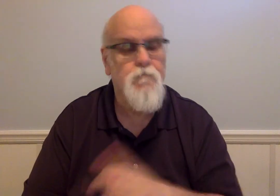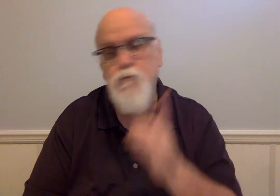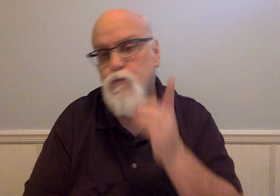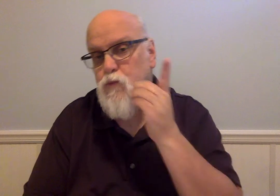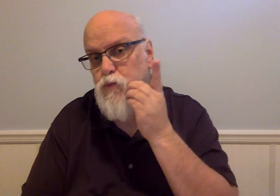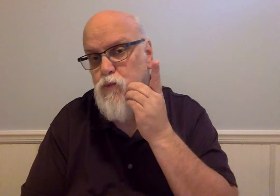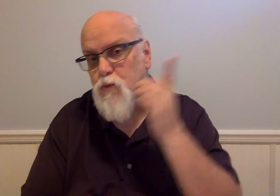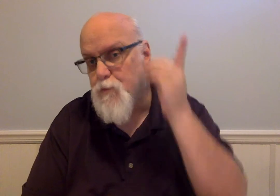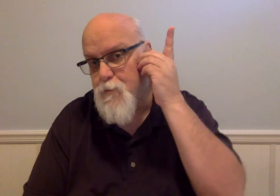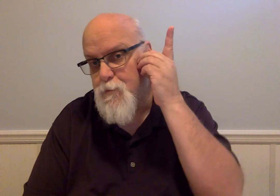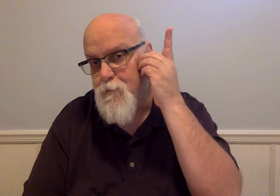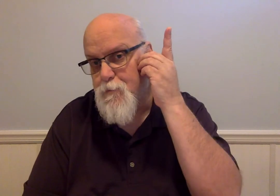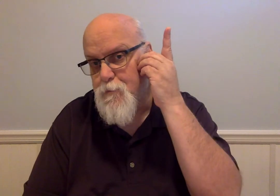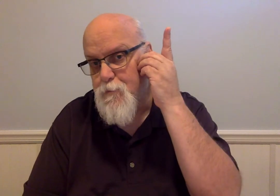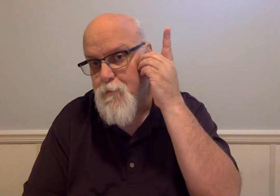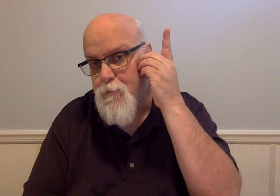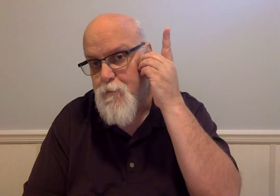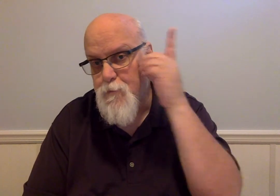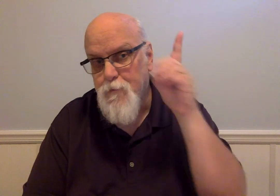cafeteria. A dorm is a D and it goes from